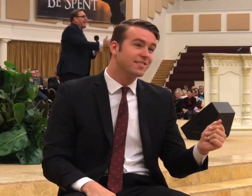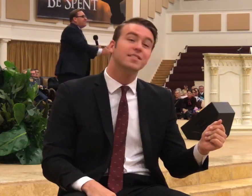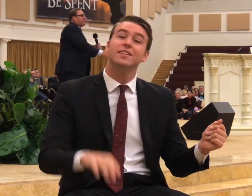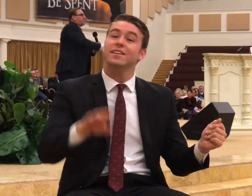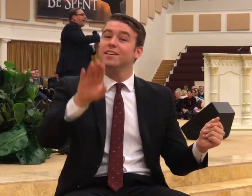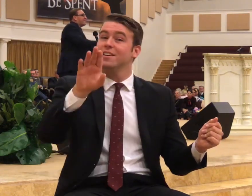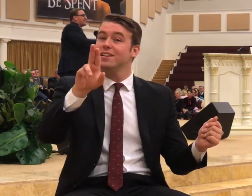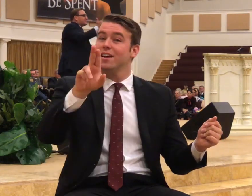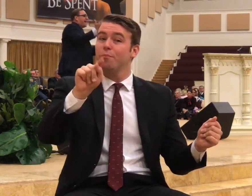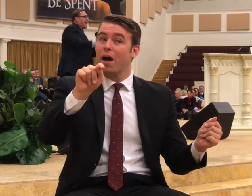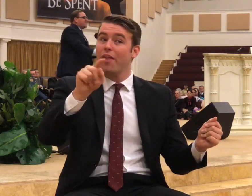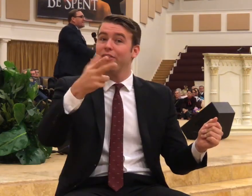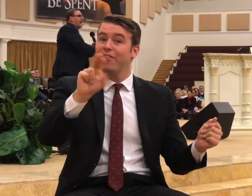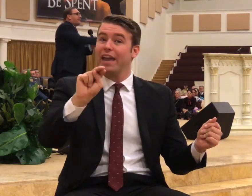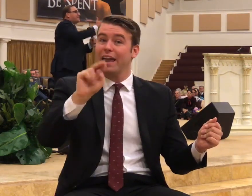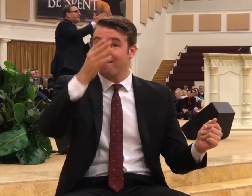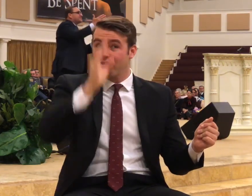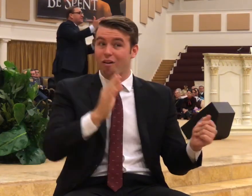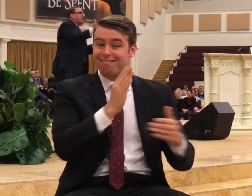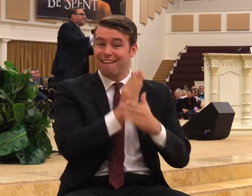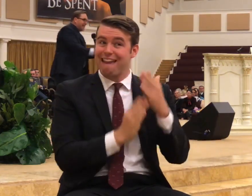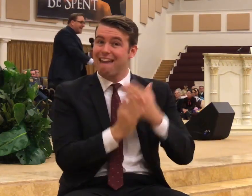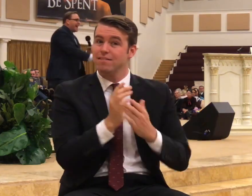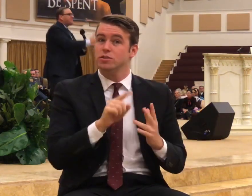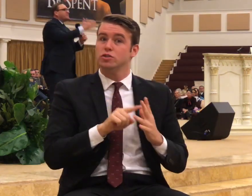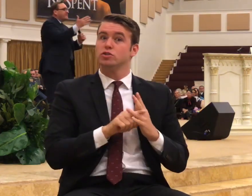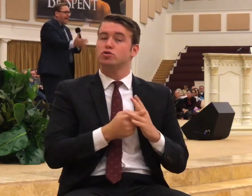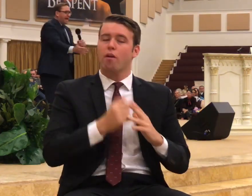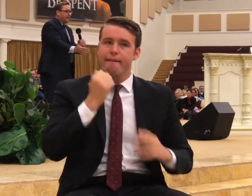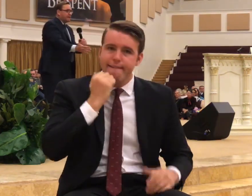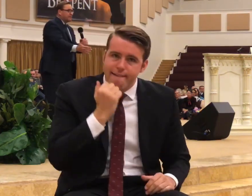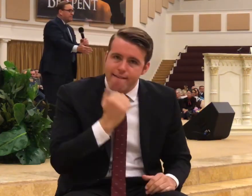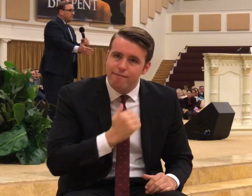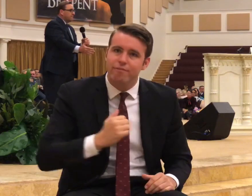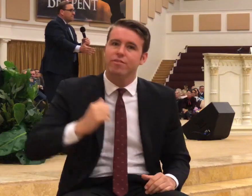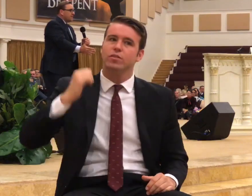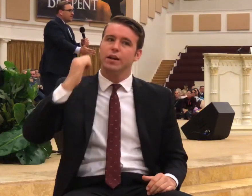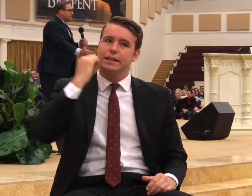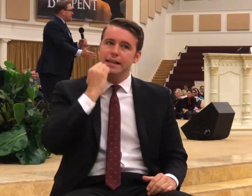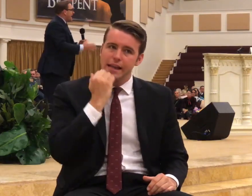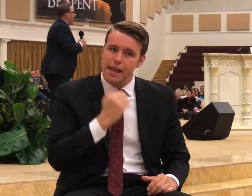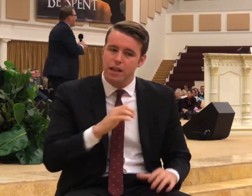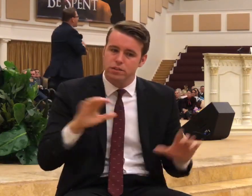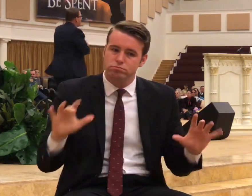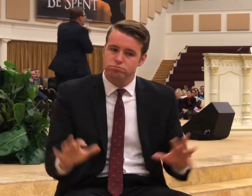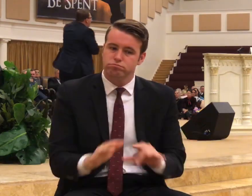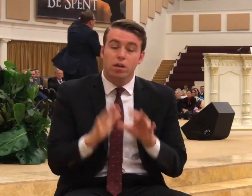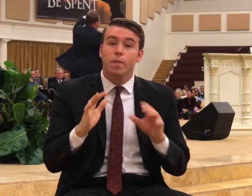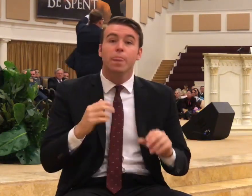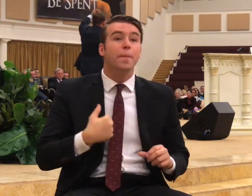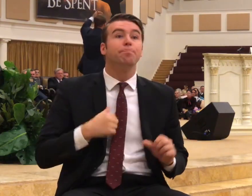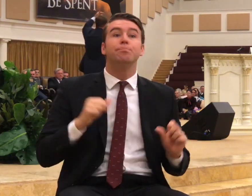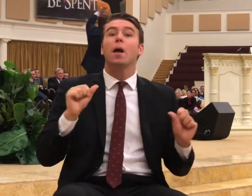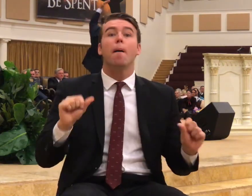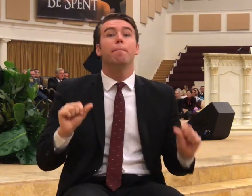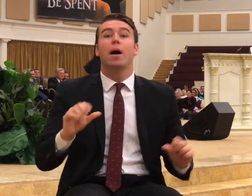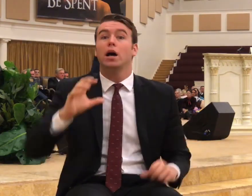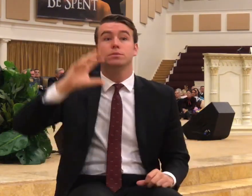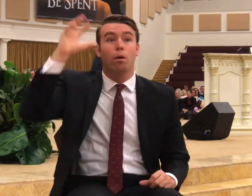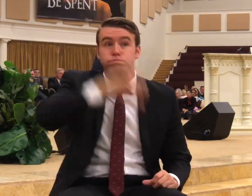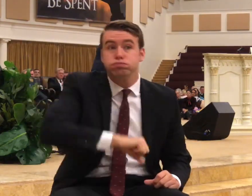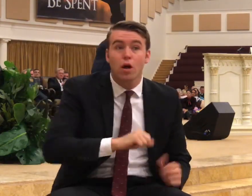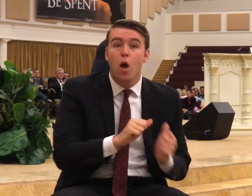But then the providential hand of God began to, day after day. You see, I could have never had it without